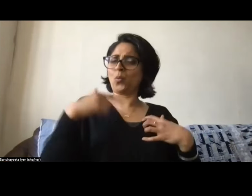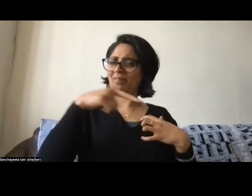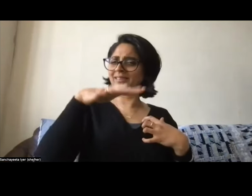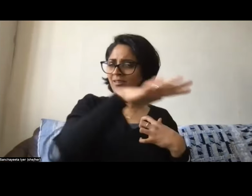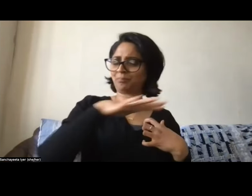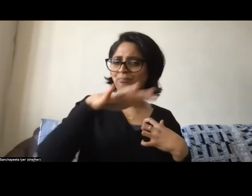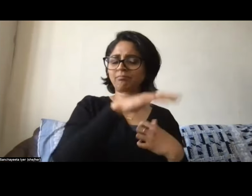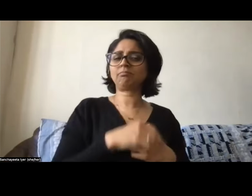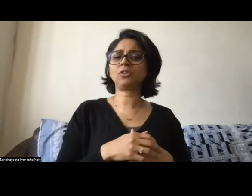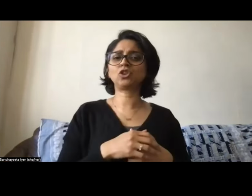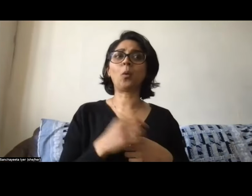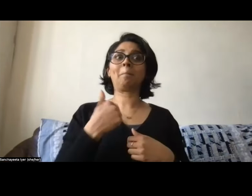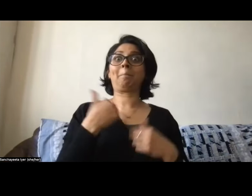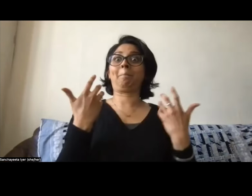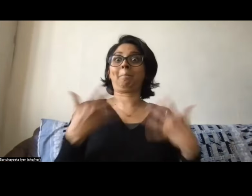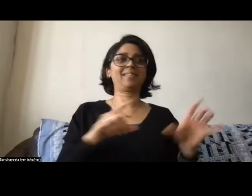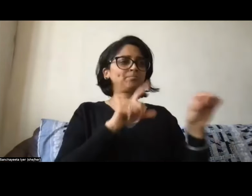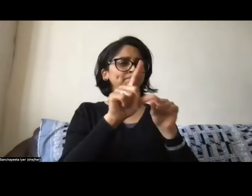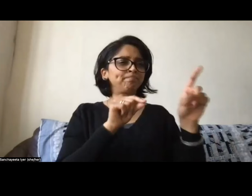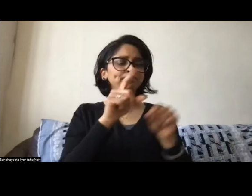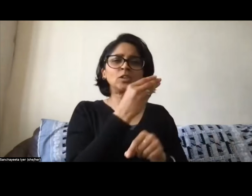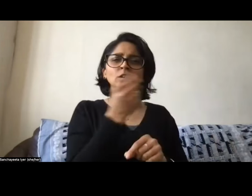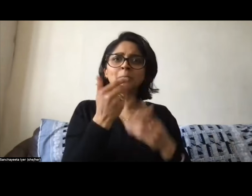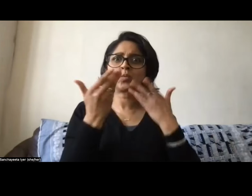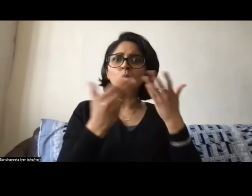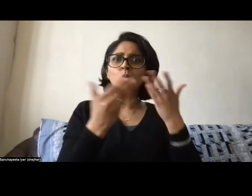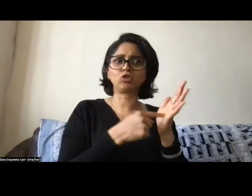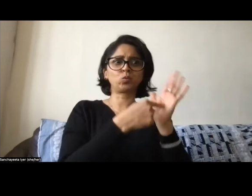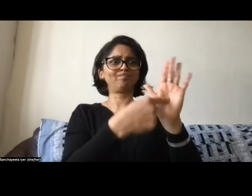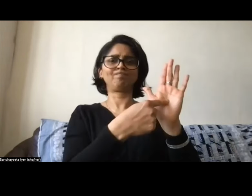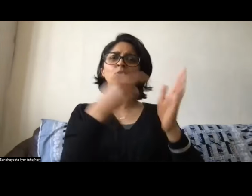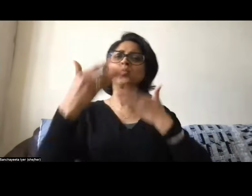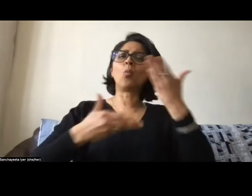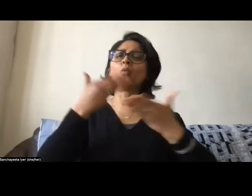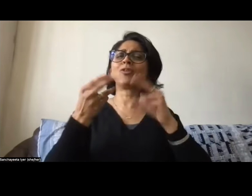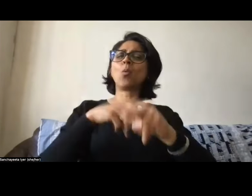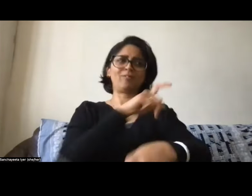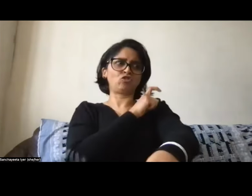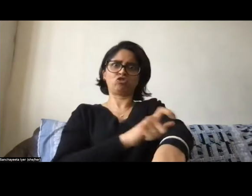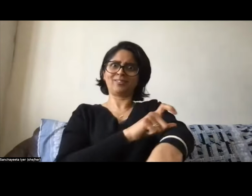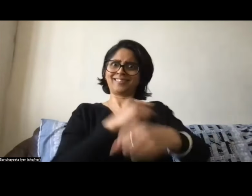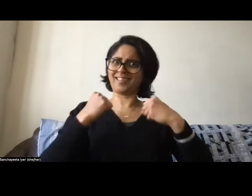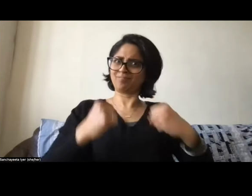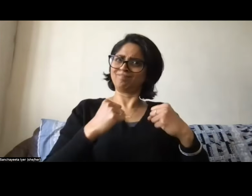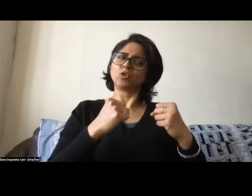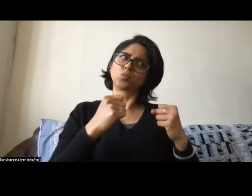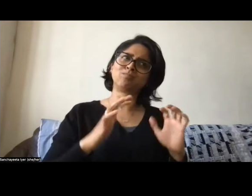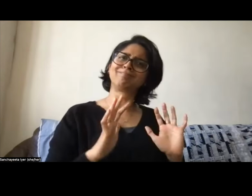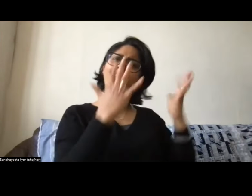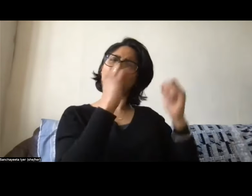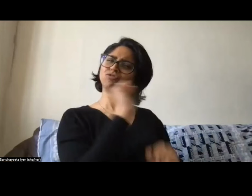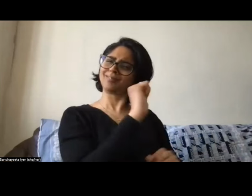and many of the barriers that they've looked at and how that they've experienced and how they've overcome those. So I've picked a few stories to share today